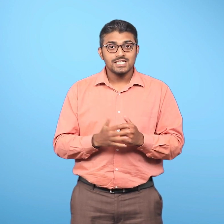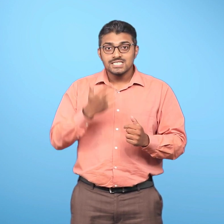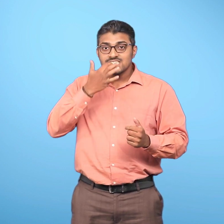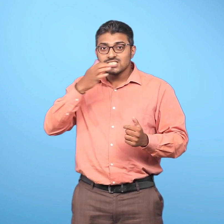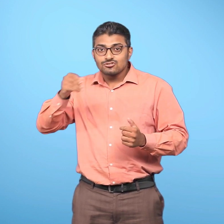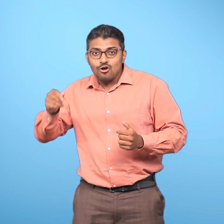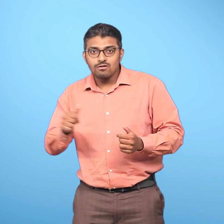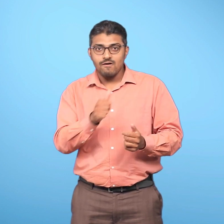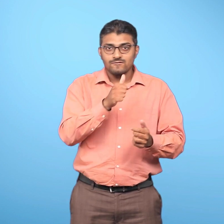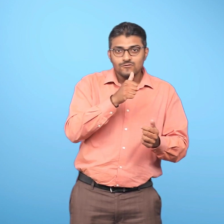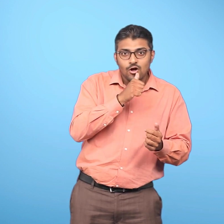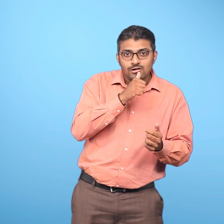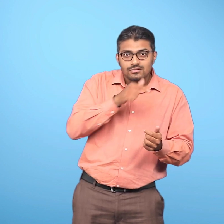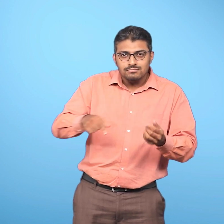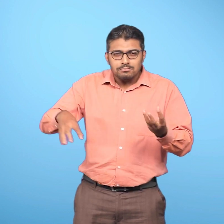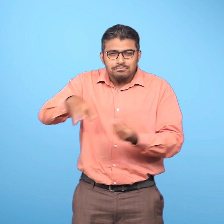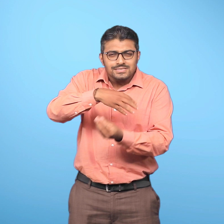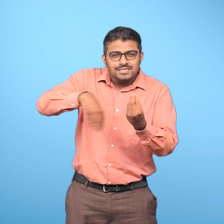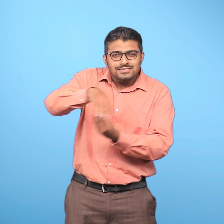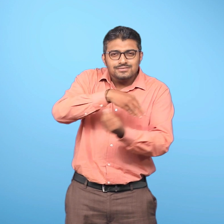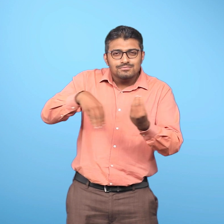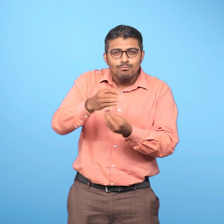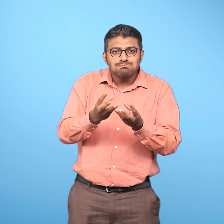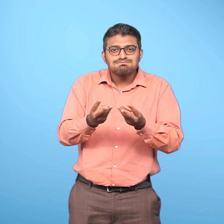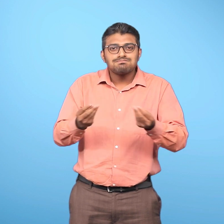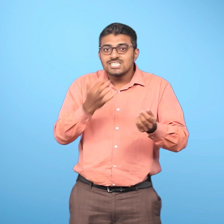we dissolved salt in water.